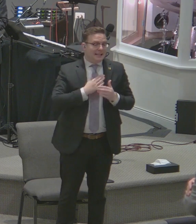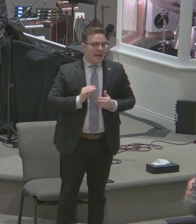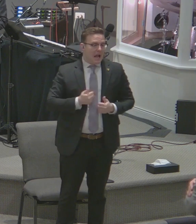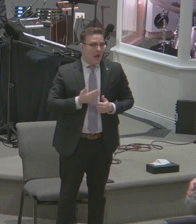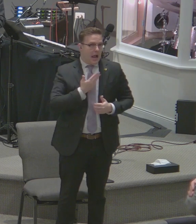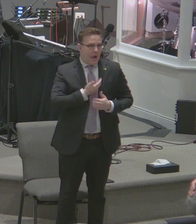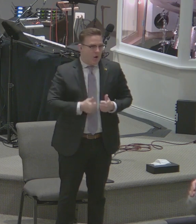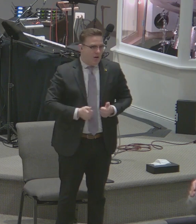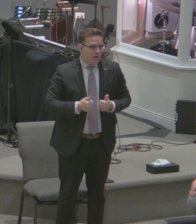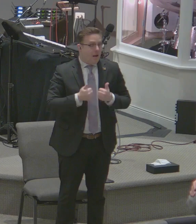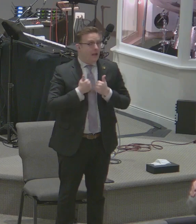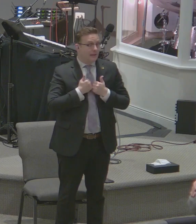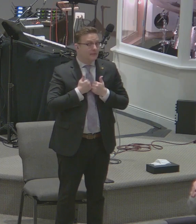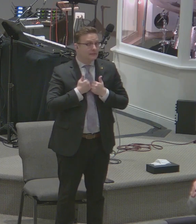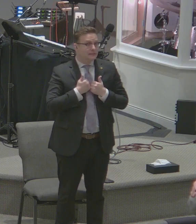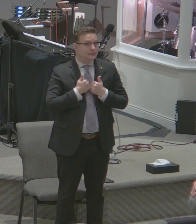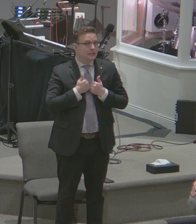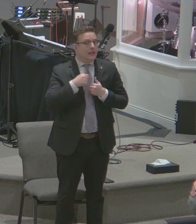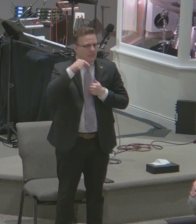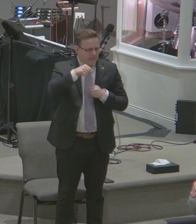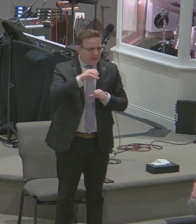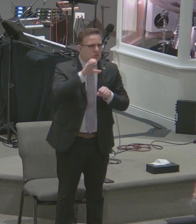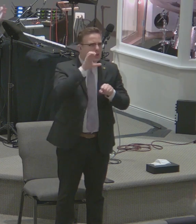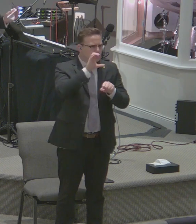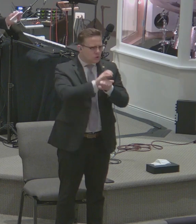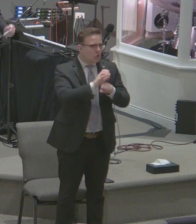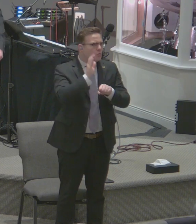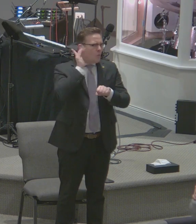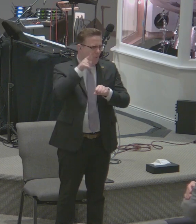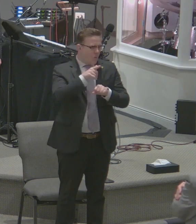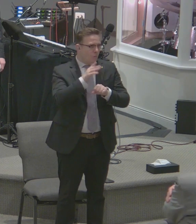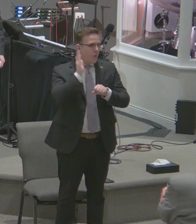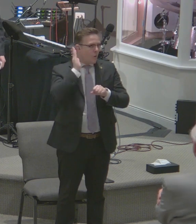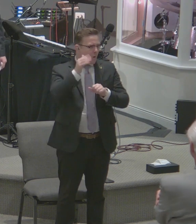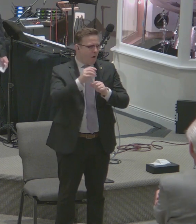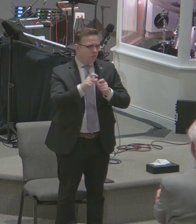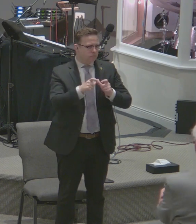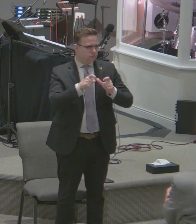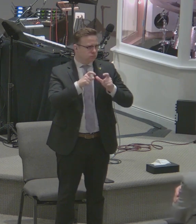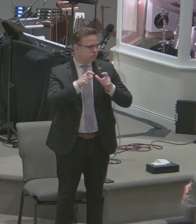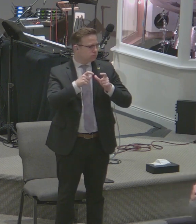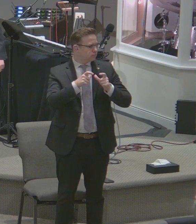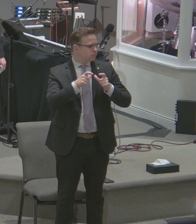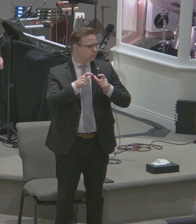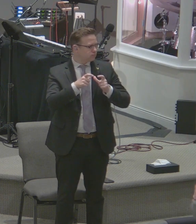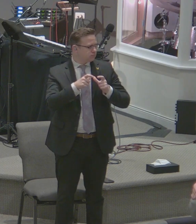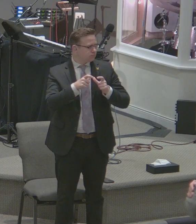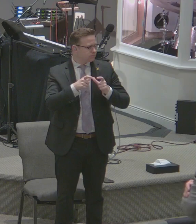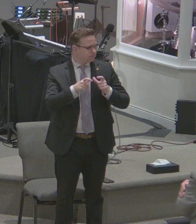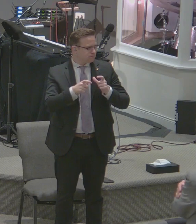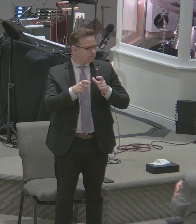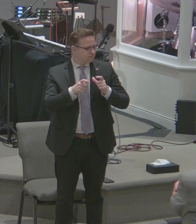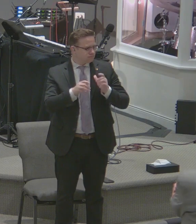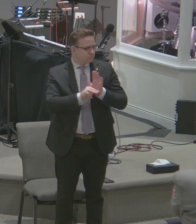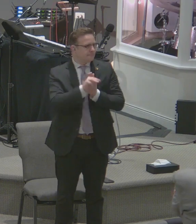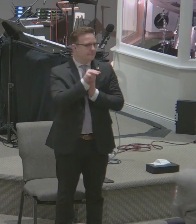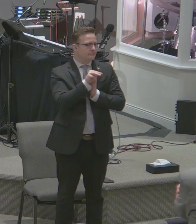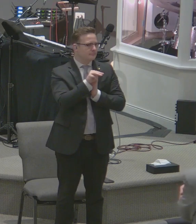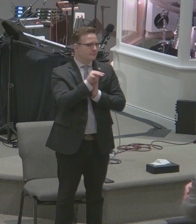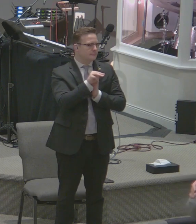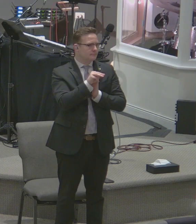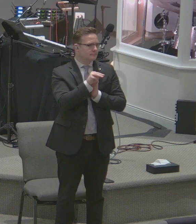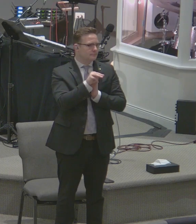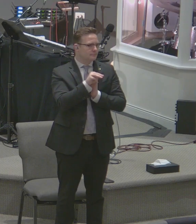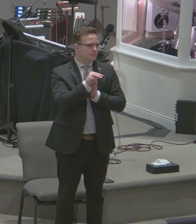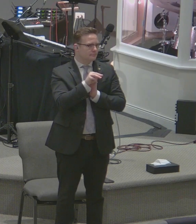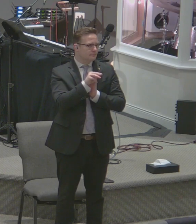and responsibility, this church will explode. It will explode in